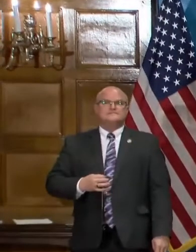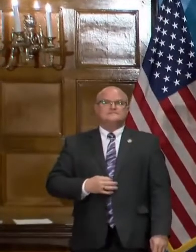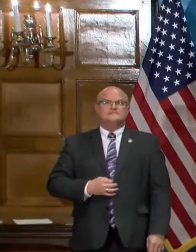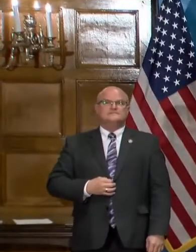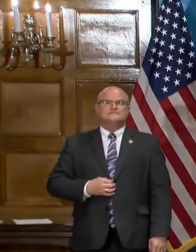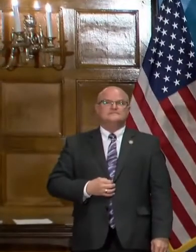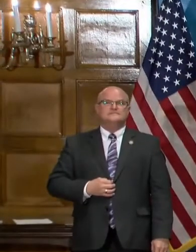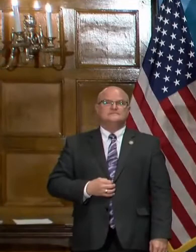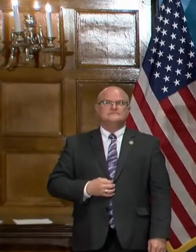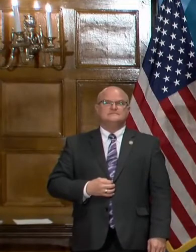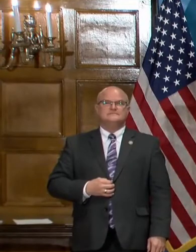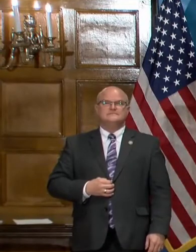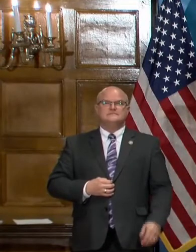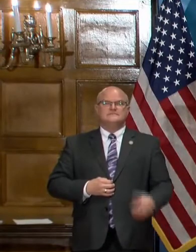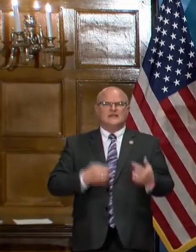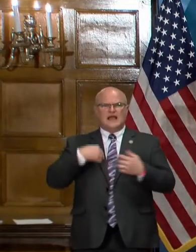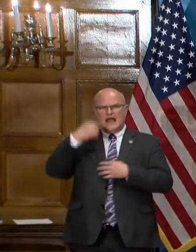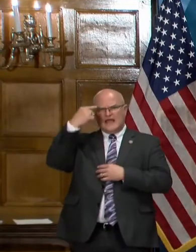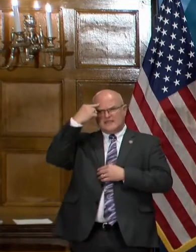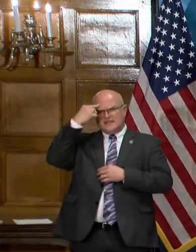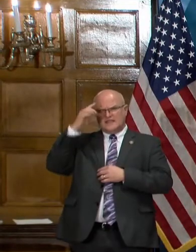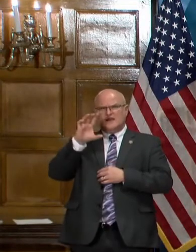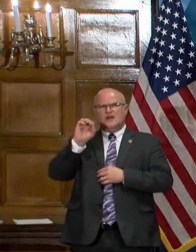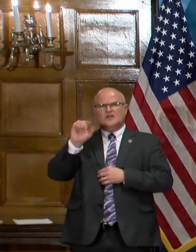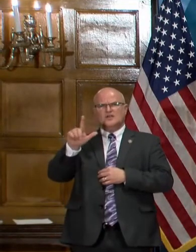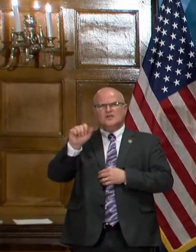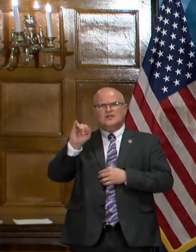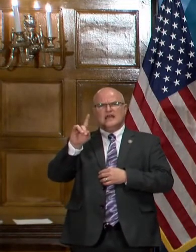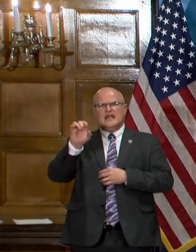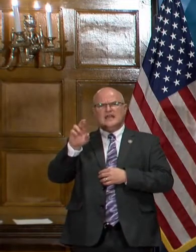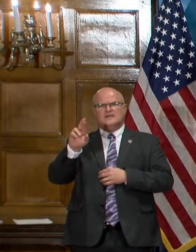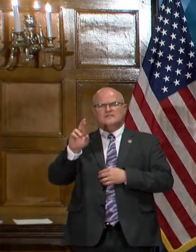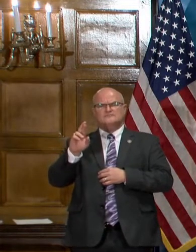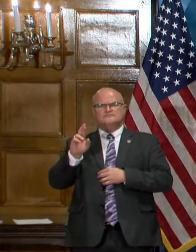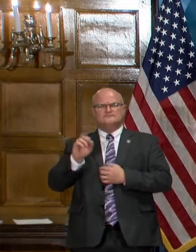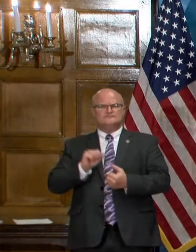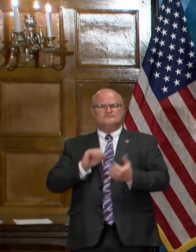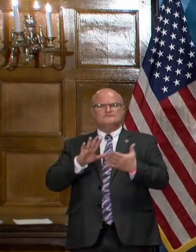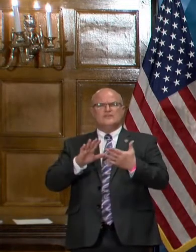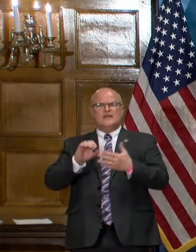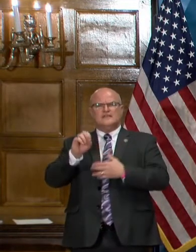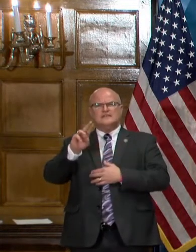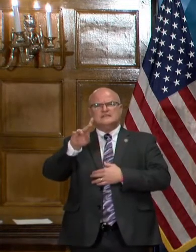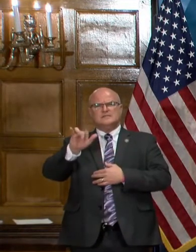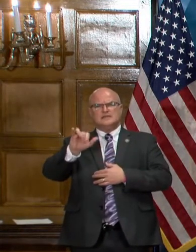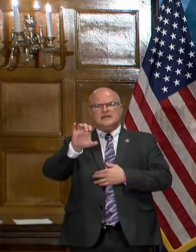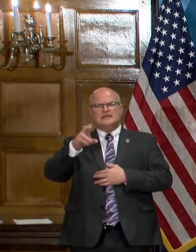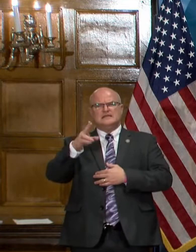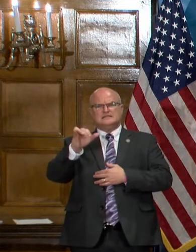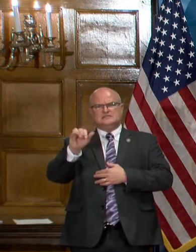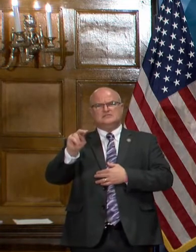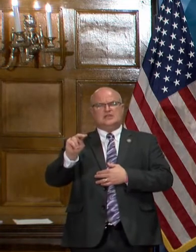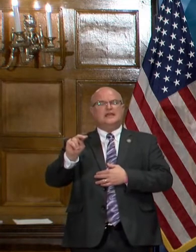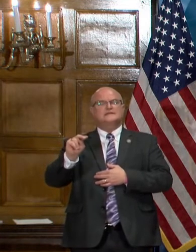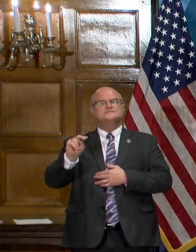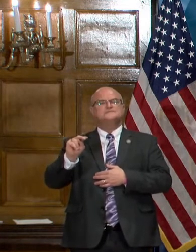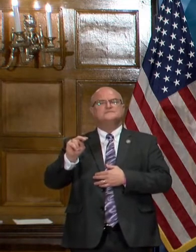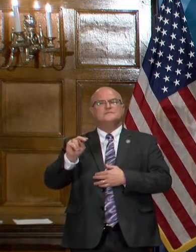I think, Colonel, you probably need to address the supply chain there.